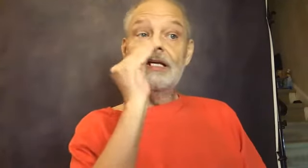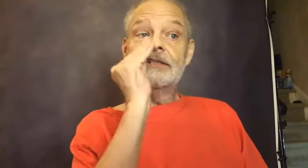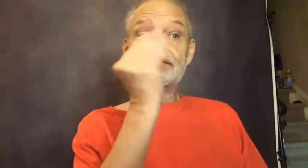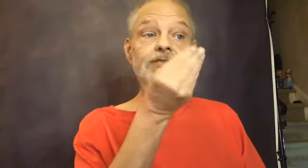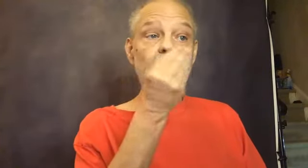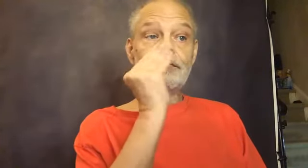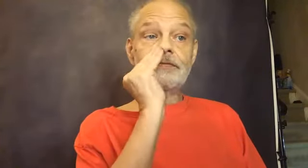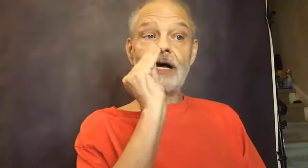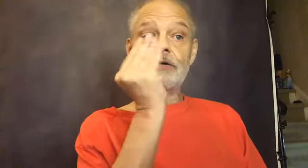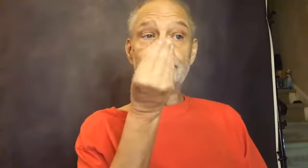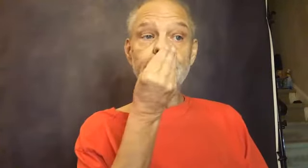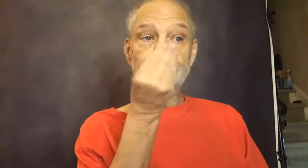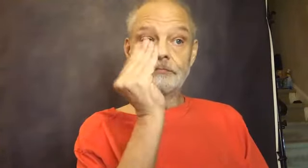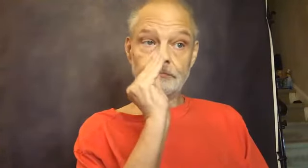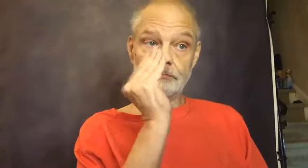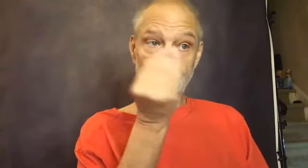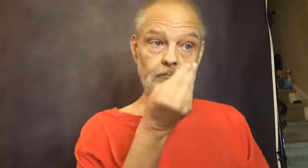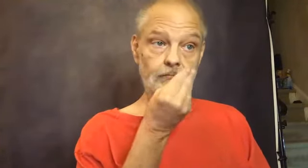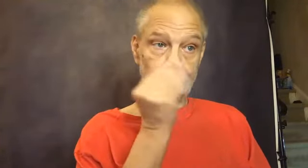This is a sign for flower.